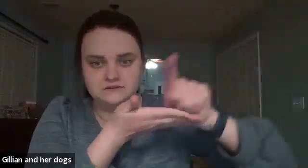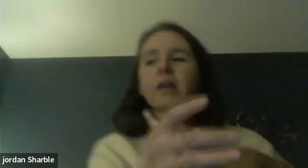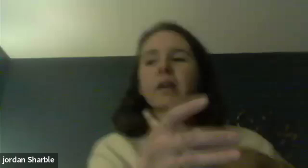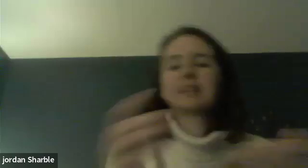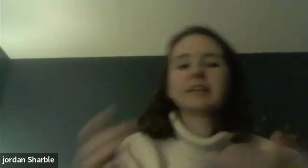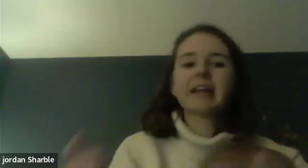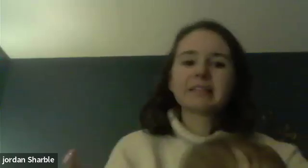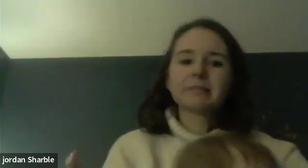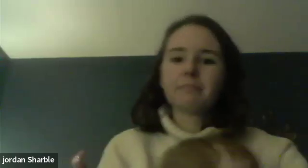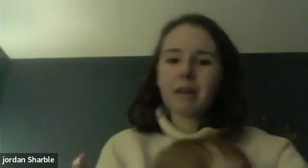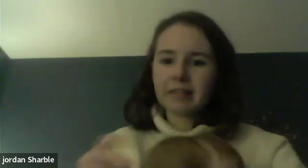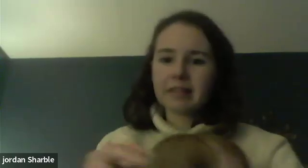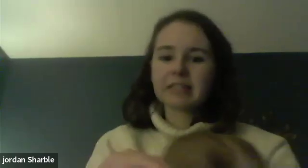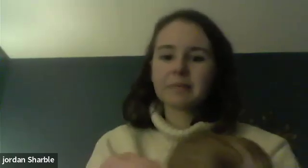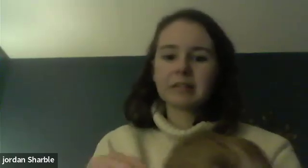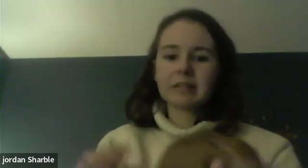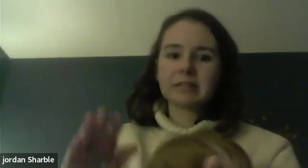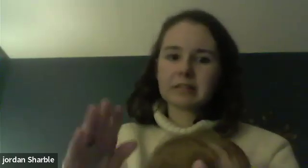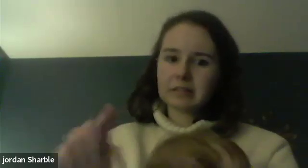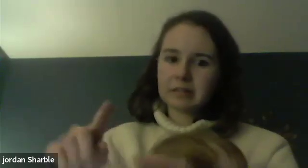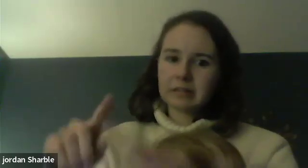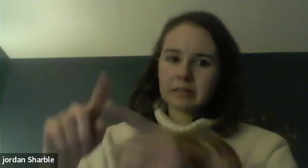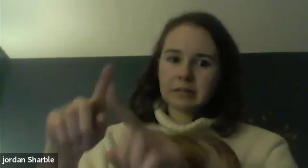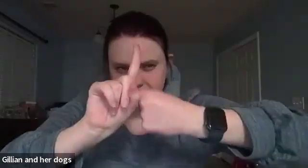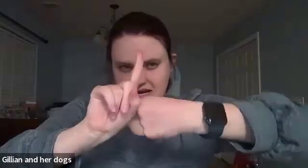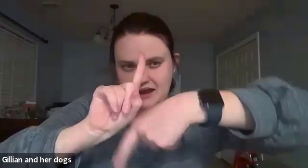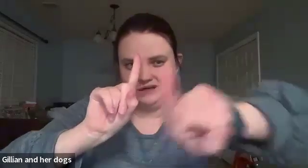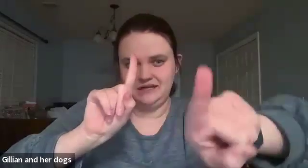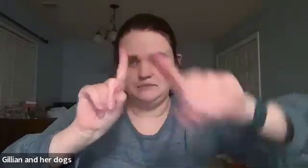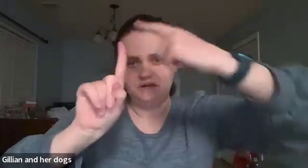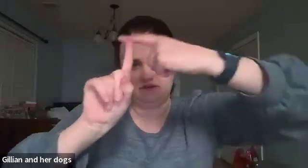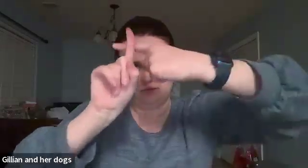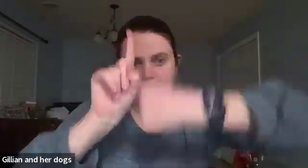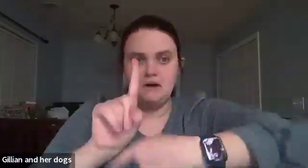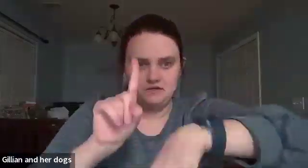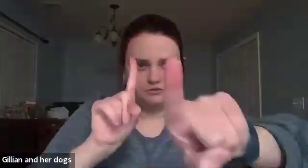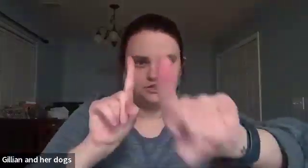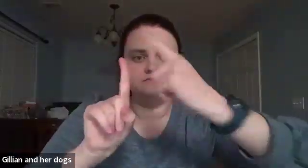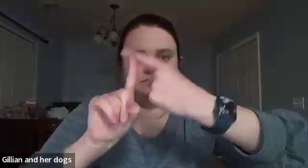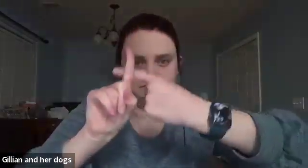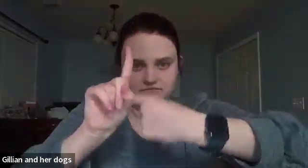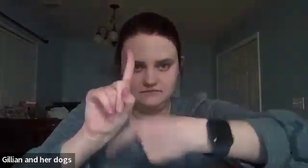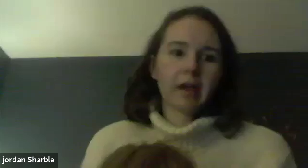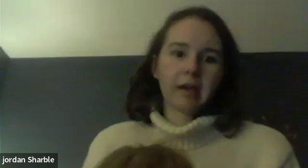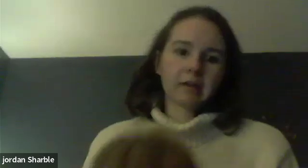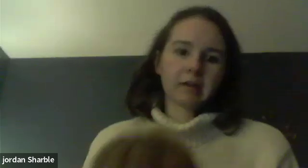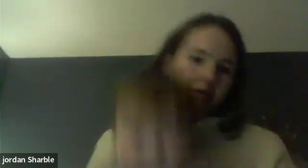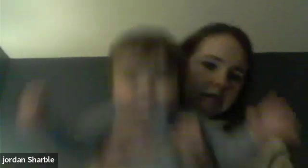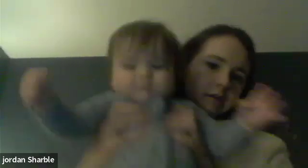what is next month? Next month is Down and out again, but doing the month motion. Mhm. okay. Yeah.